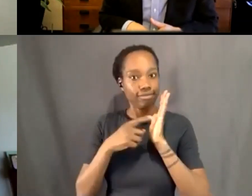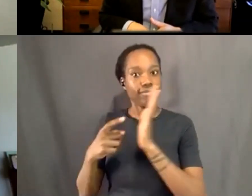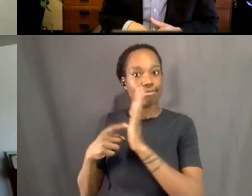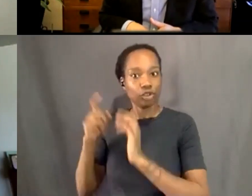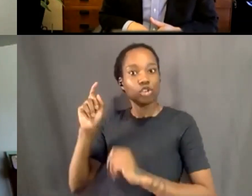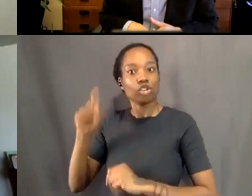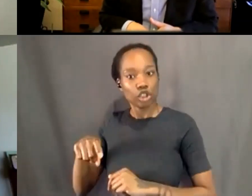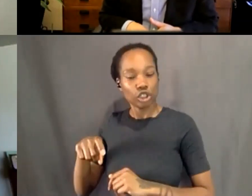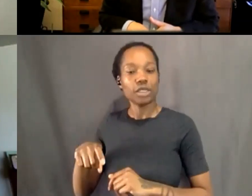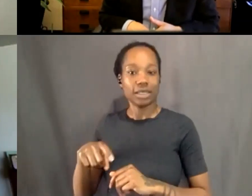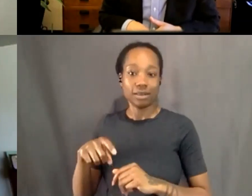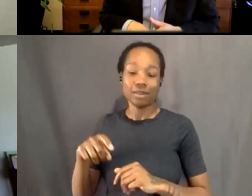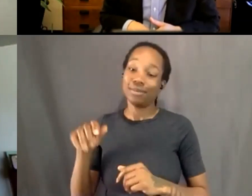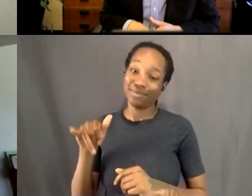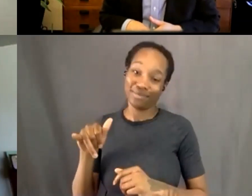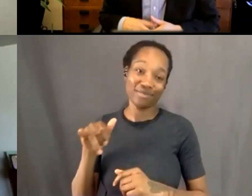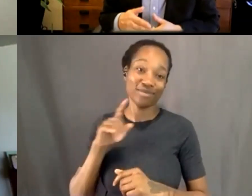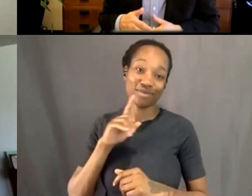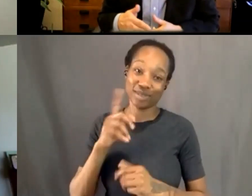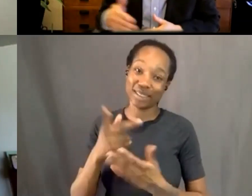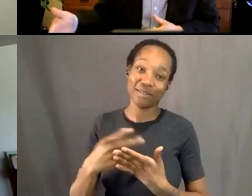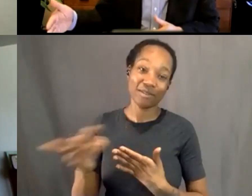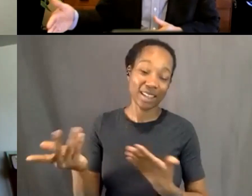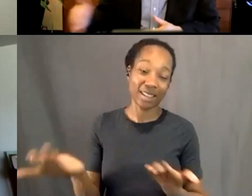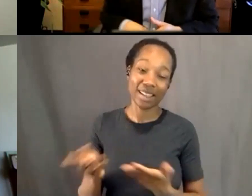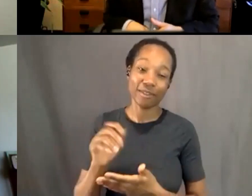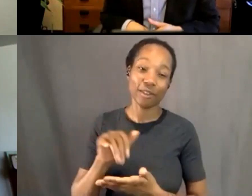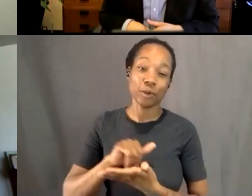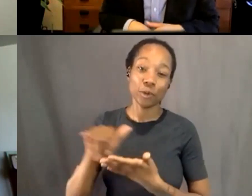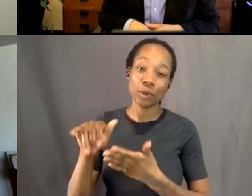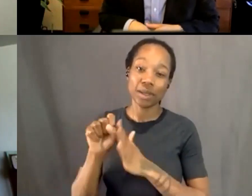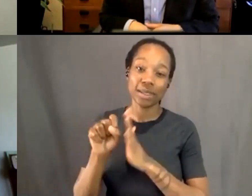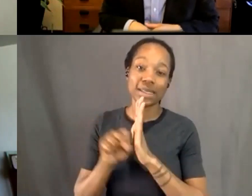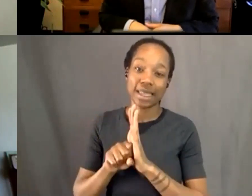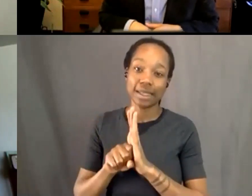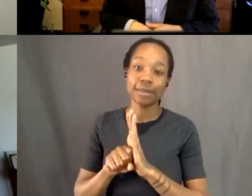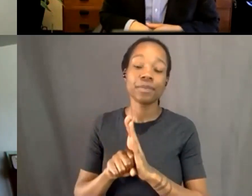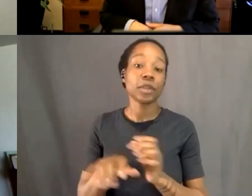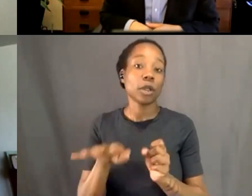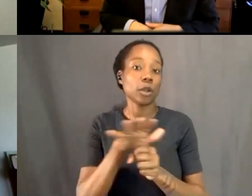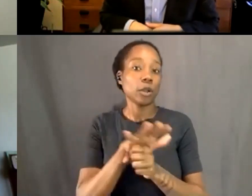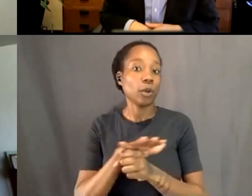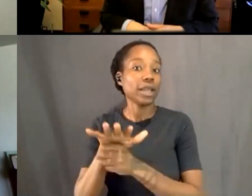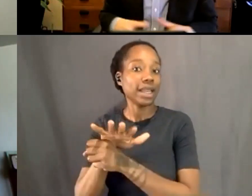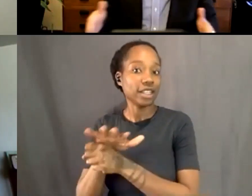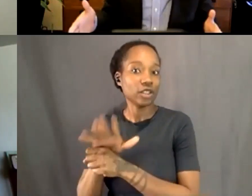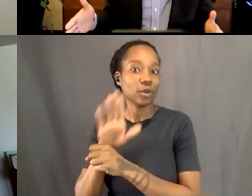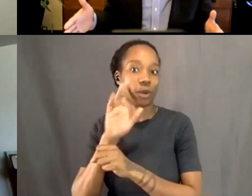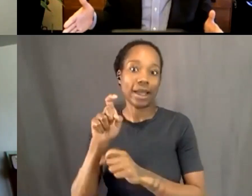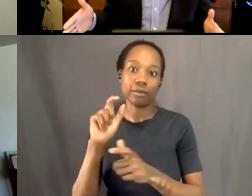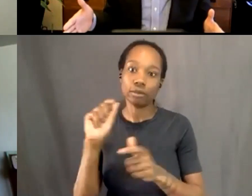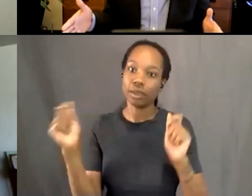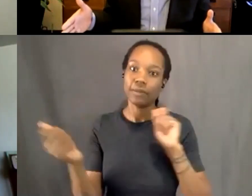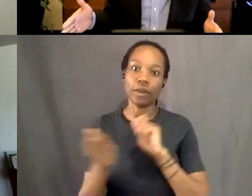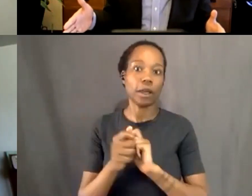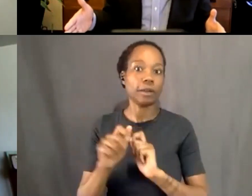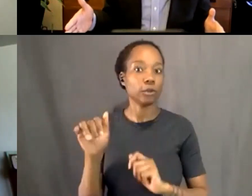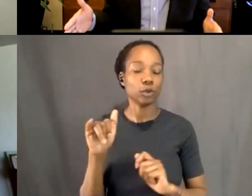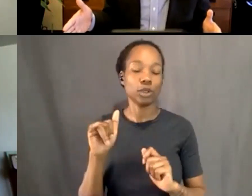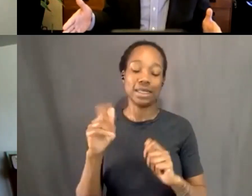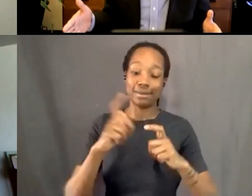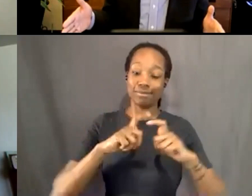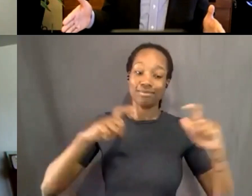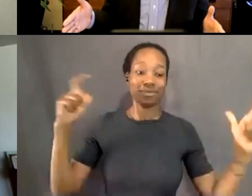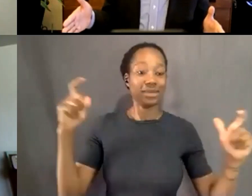in New York State. The location of giving vaccines is going to have to evolve as well. These mass vaccination sites are